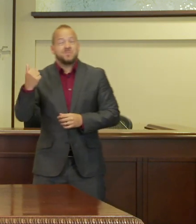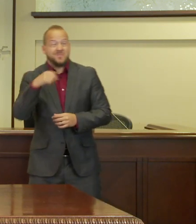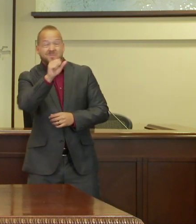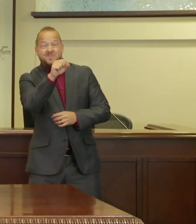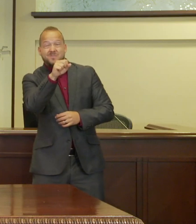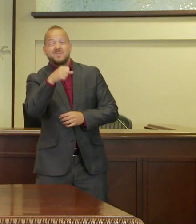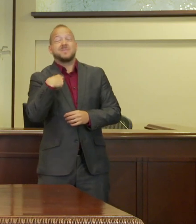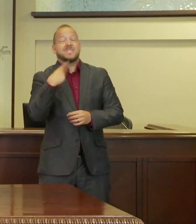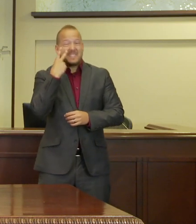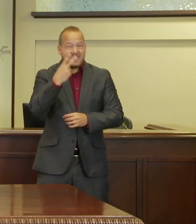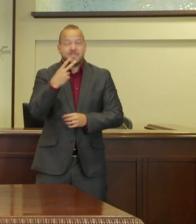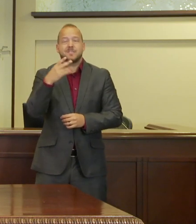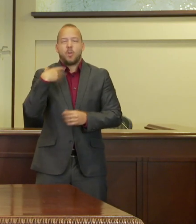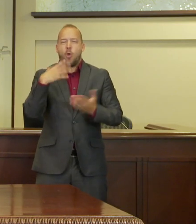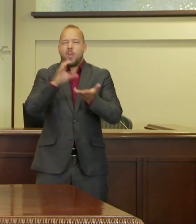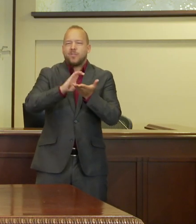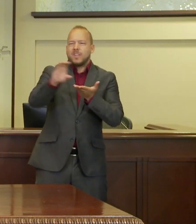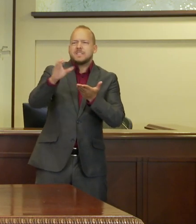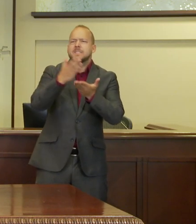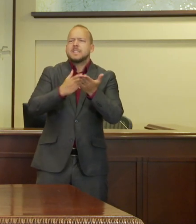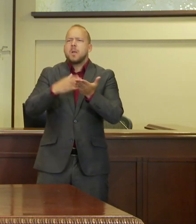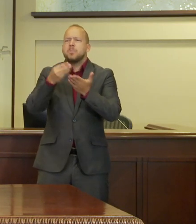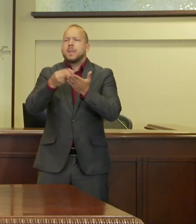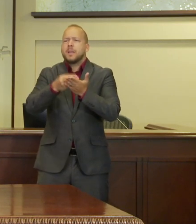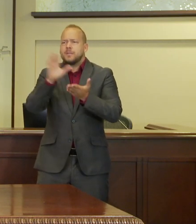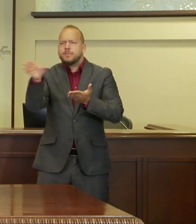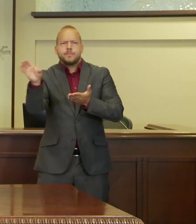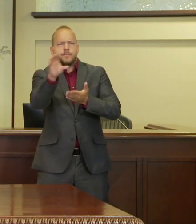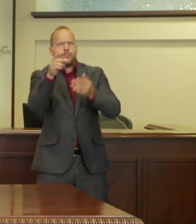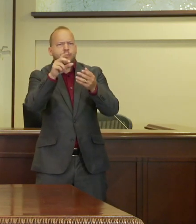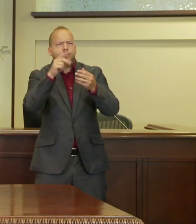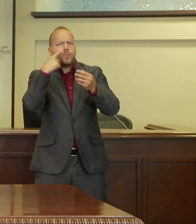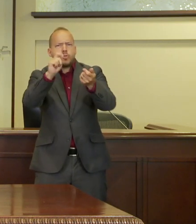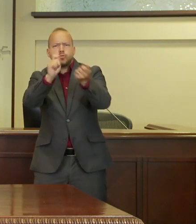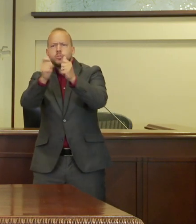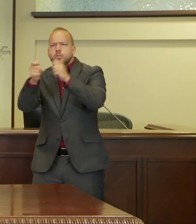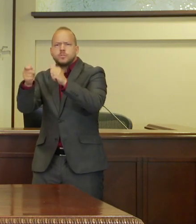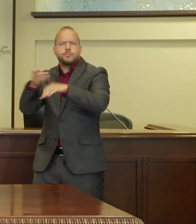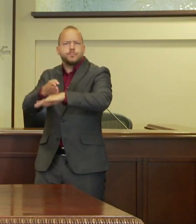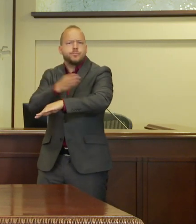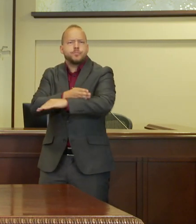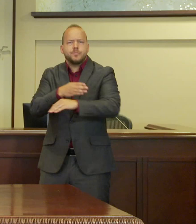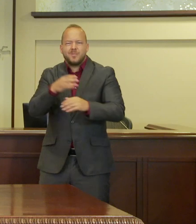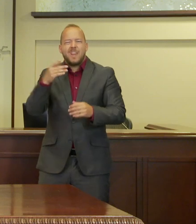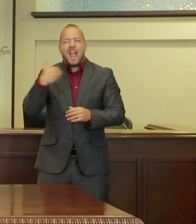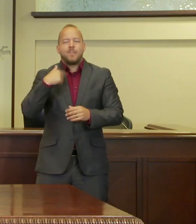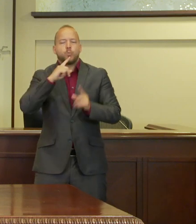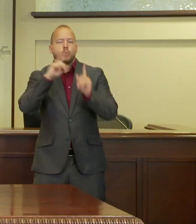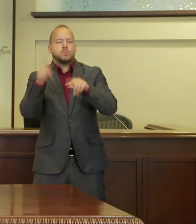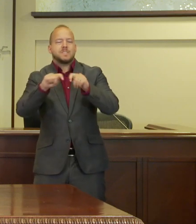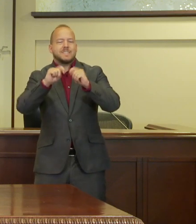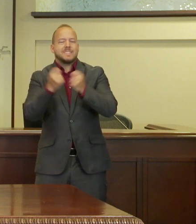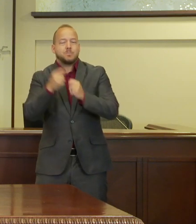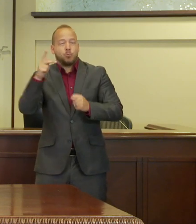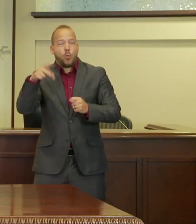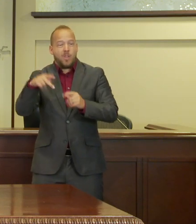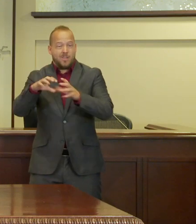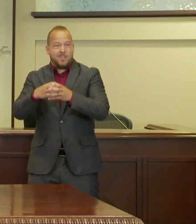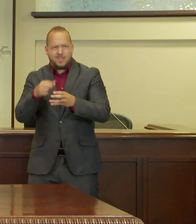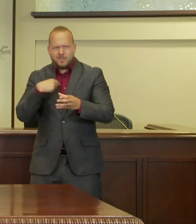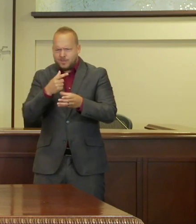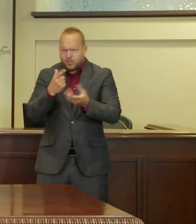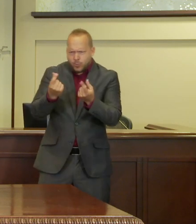and organizing around changing our first responder system in the city of Portland. And we're doing it in a fact-based way,